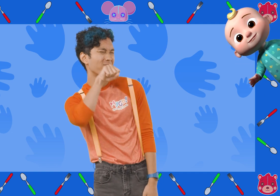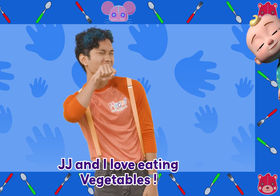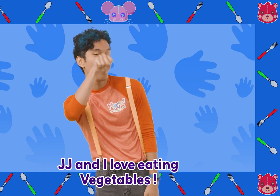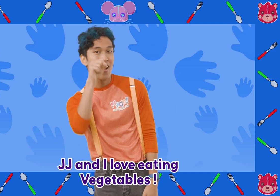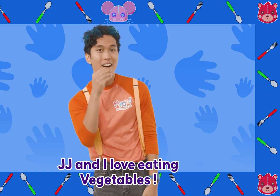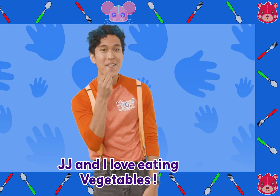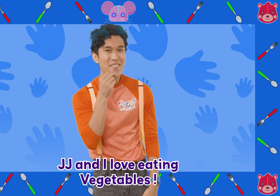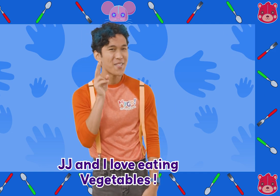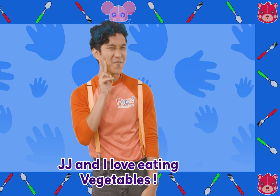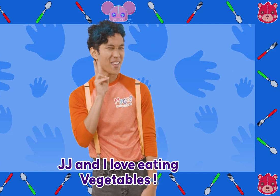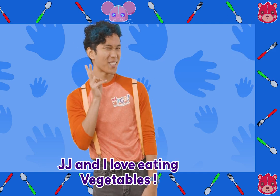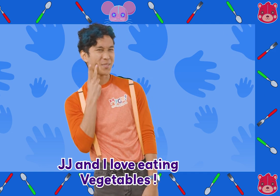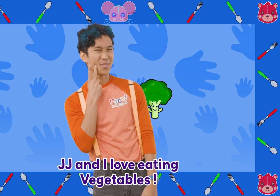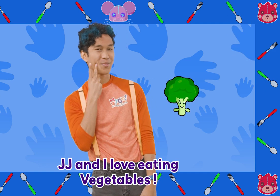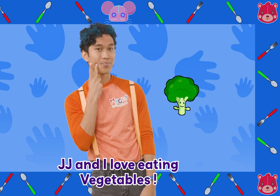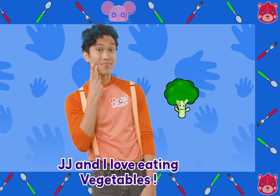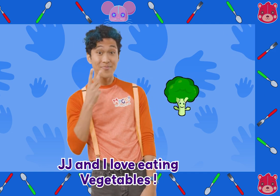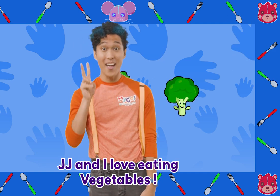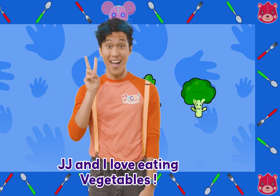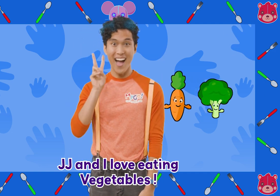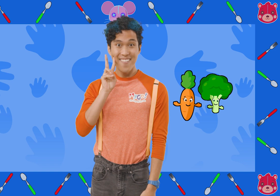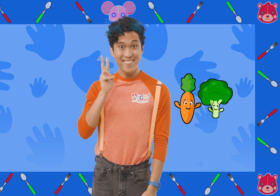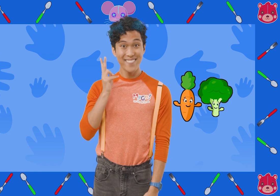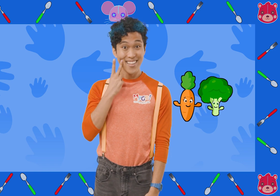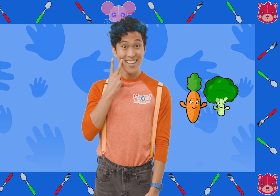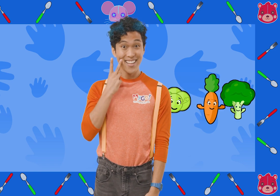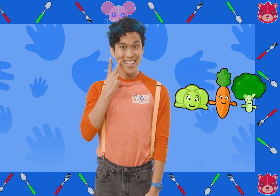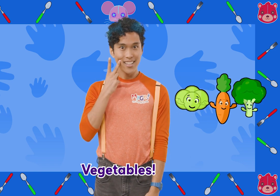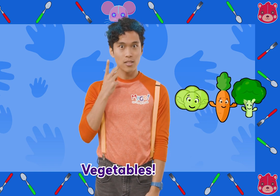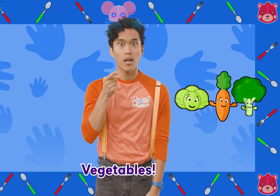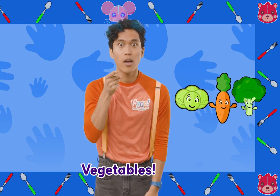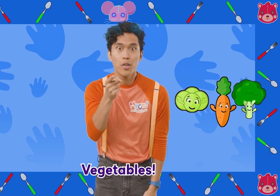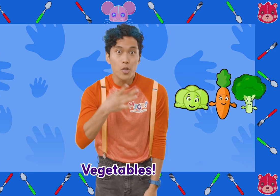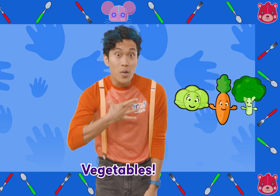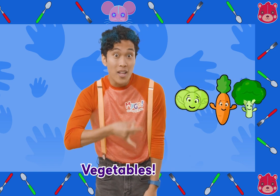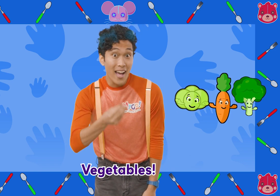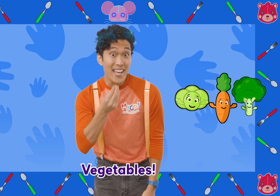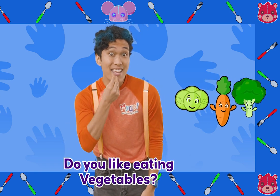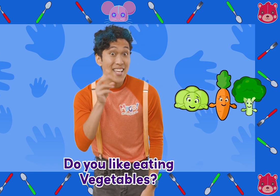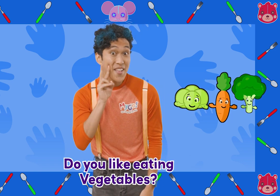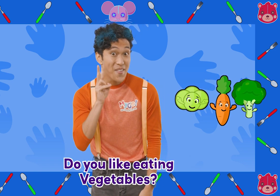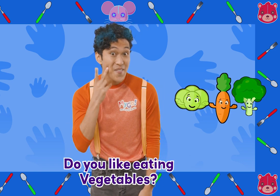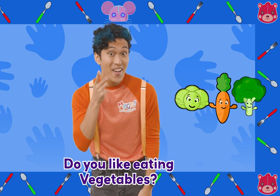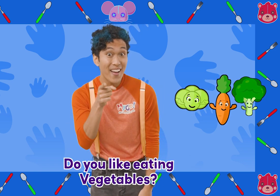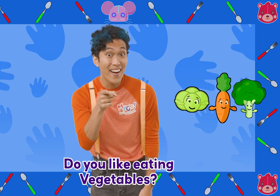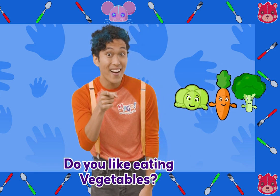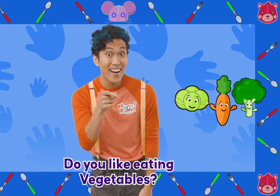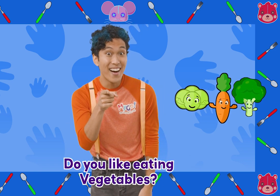JJ and I love eating vegetables. Vegetables? Do you like eating vegetables?